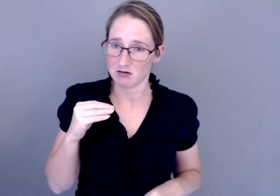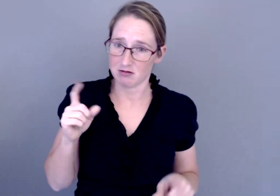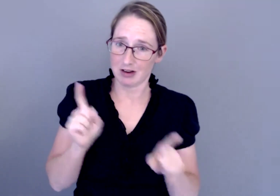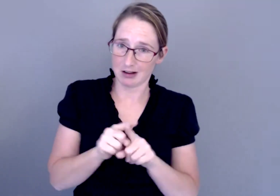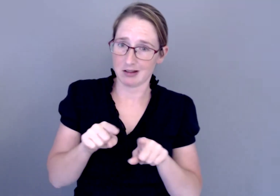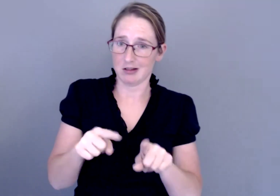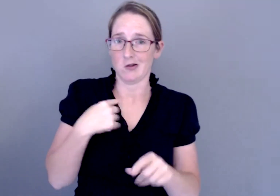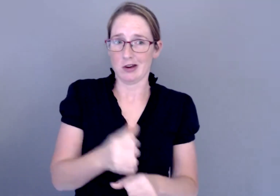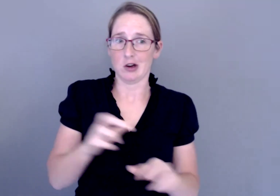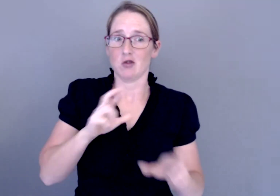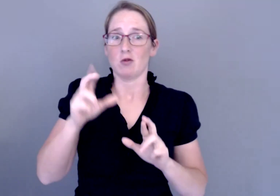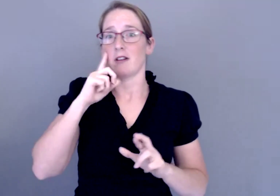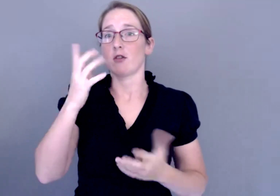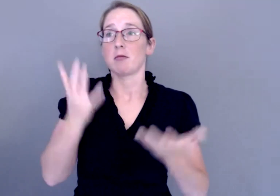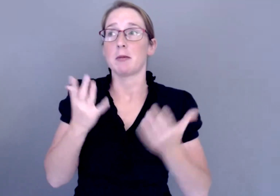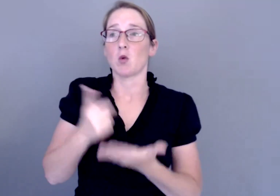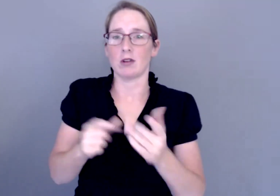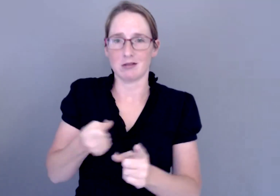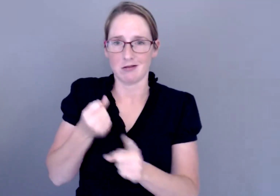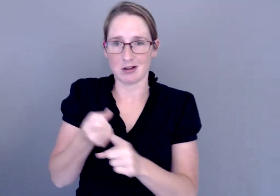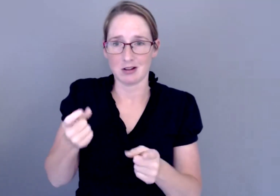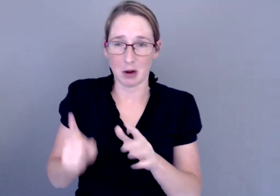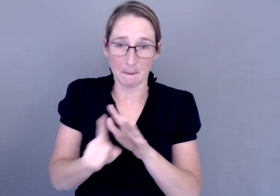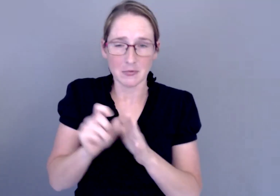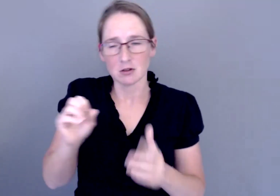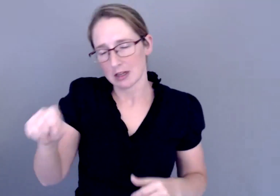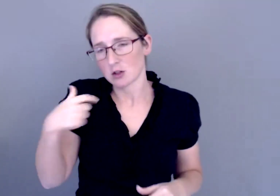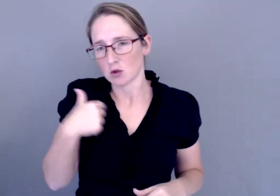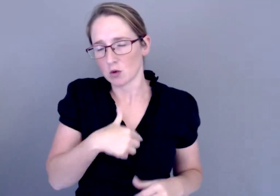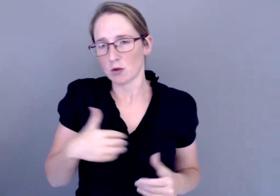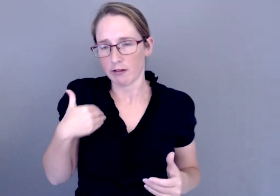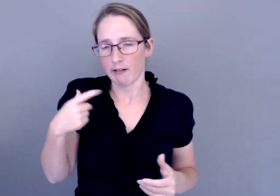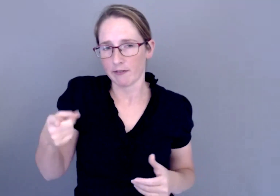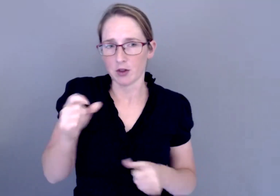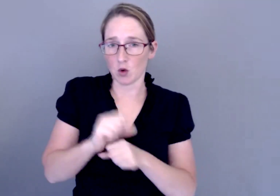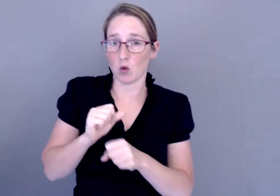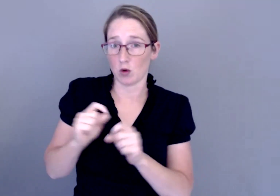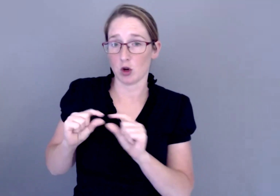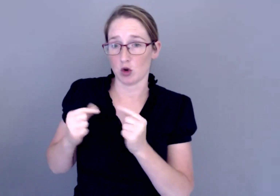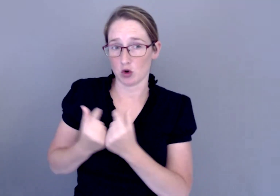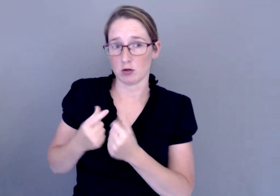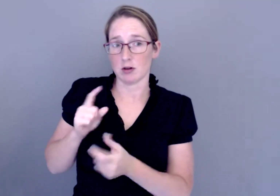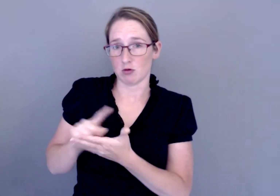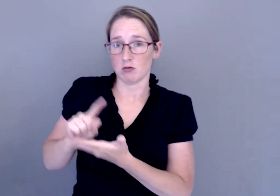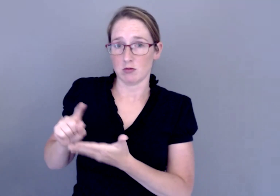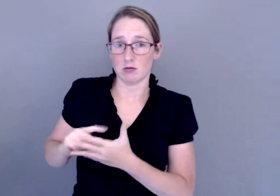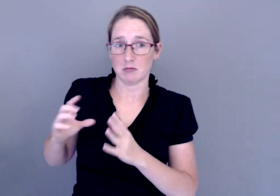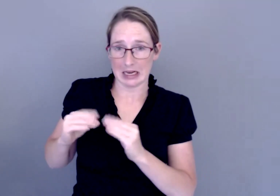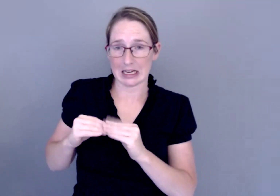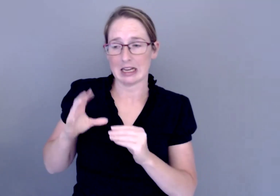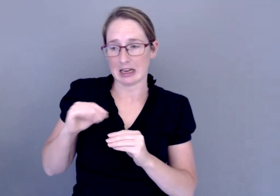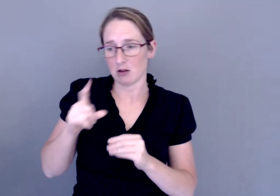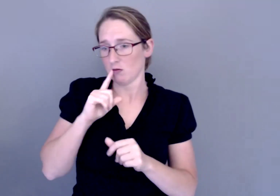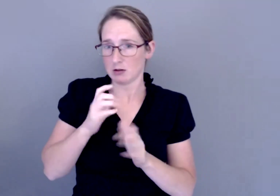try to prepare for what might be coming. So yes, we do have a work group that is meeting regularly and looking and